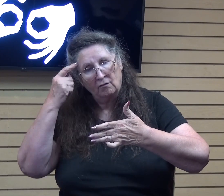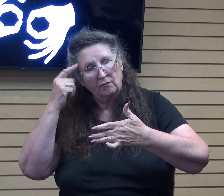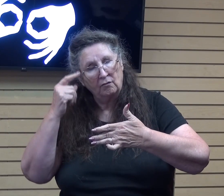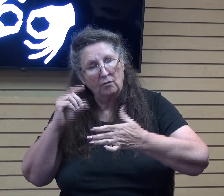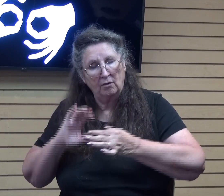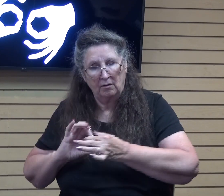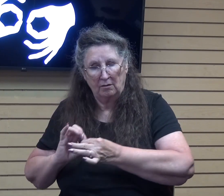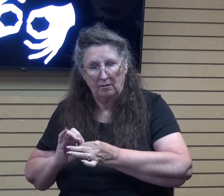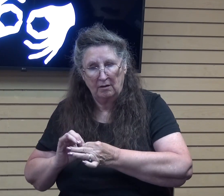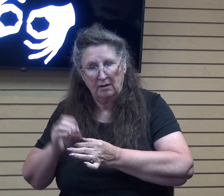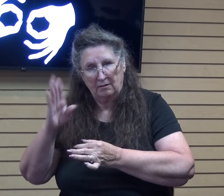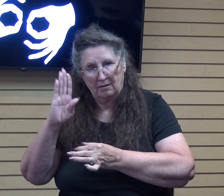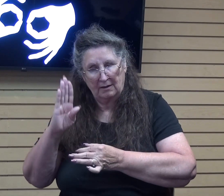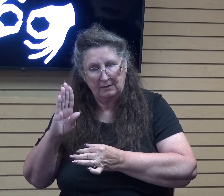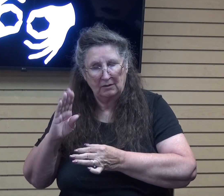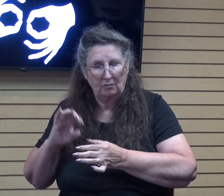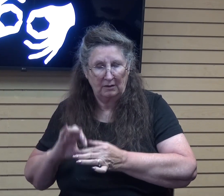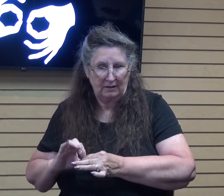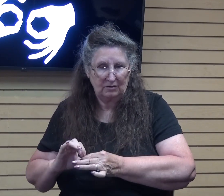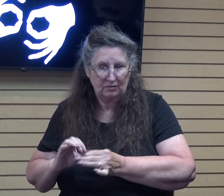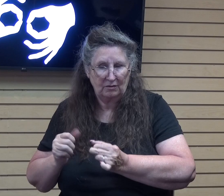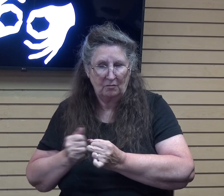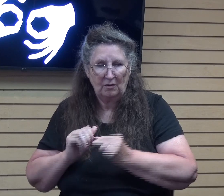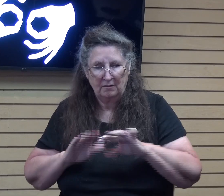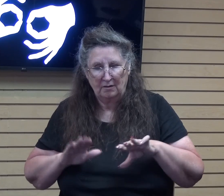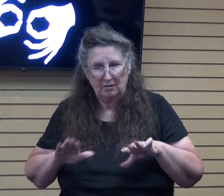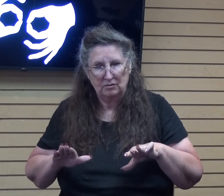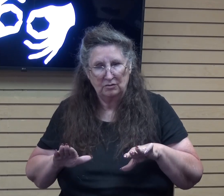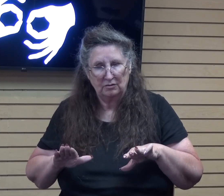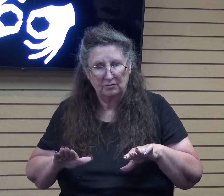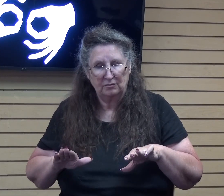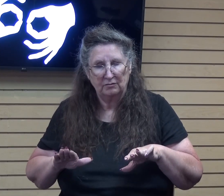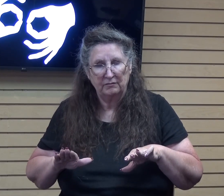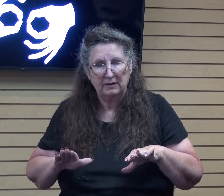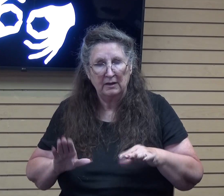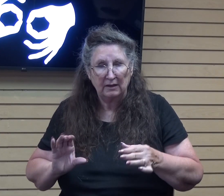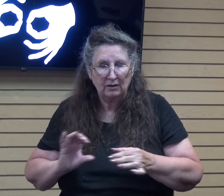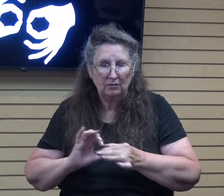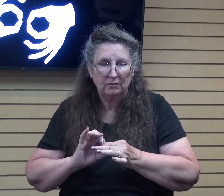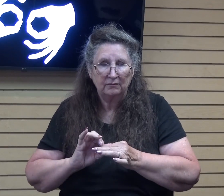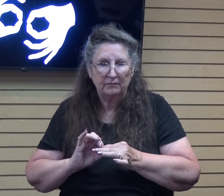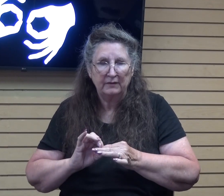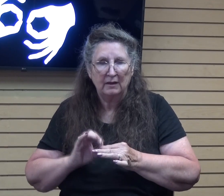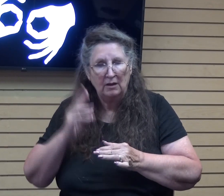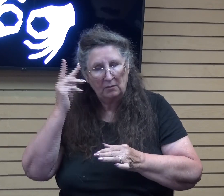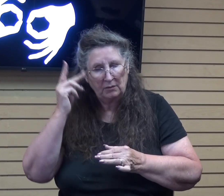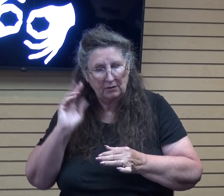a godly relationship with others, including parenting our children.